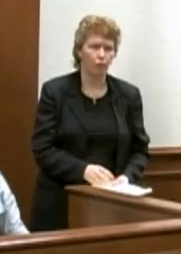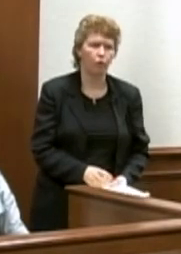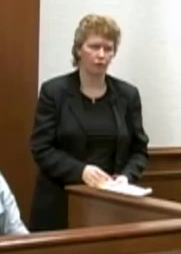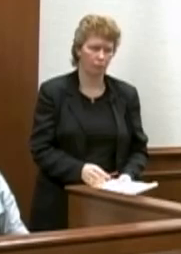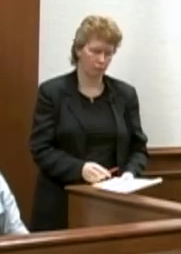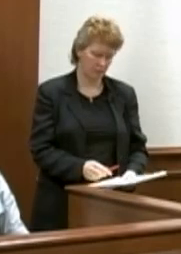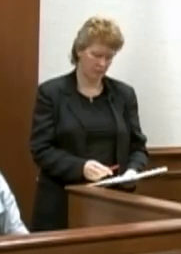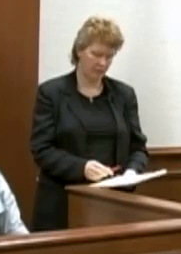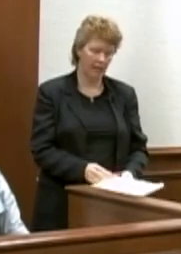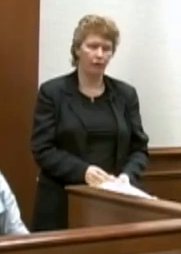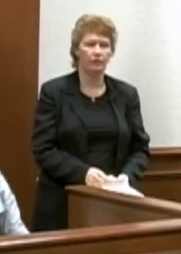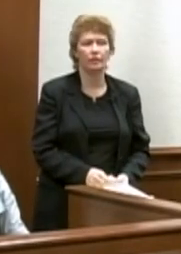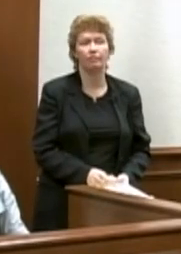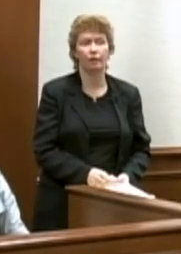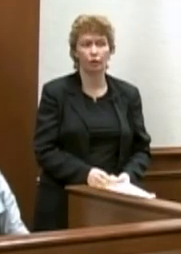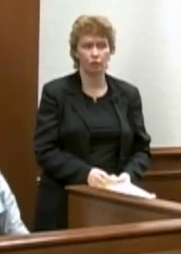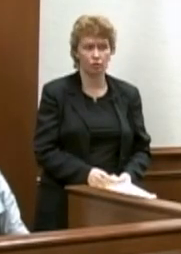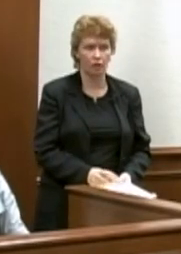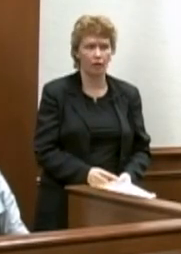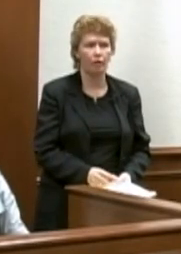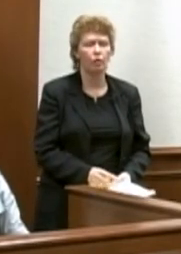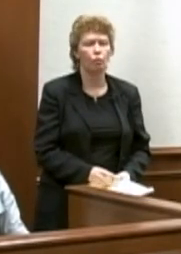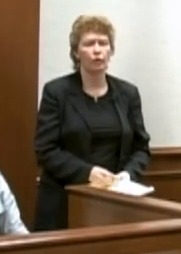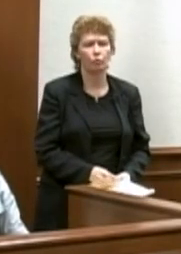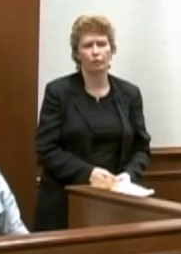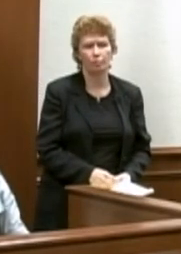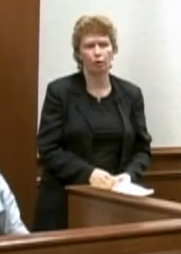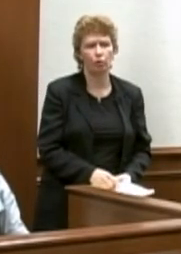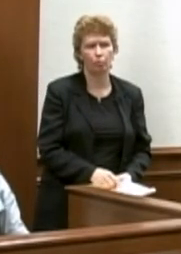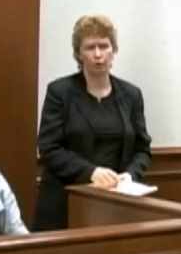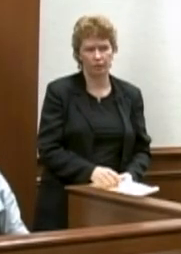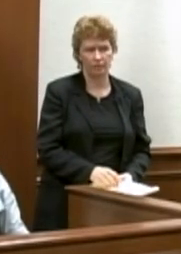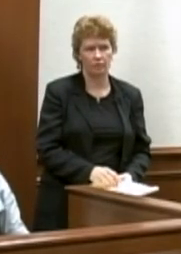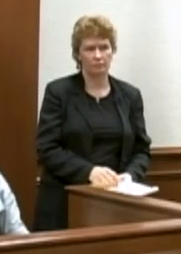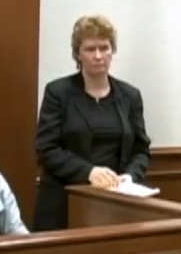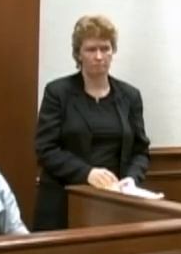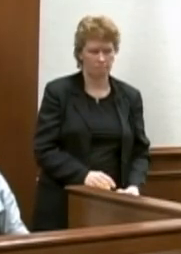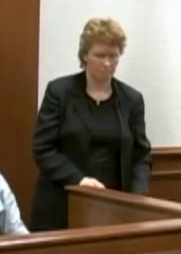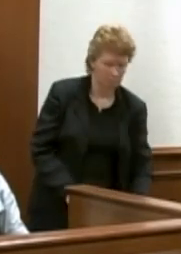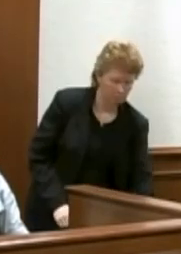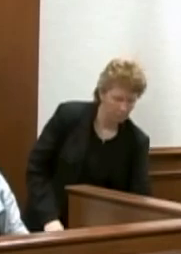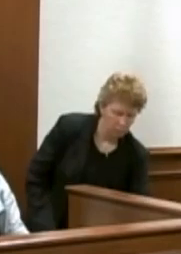Kelly both said that I did a very good job working with the polo ponies.